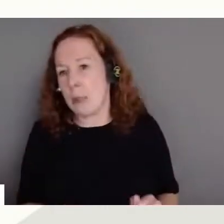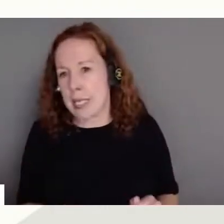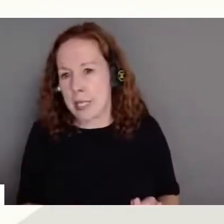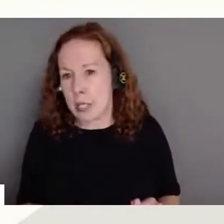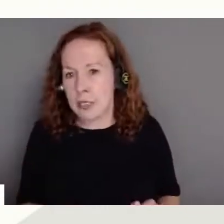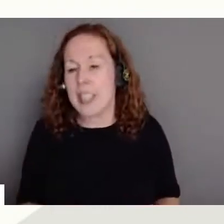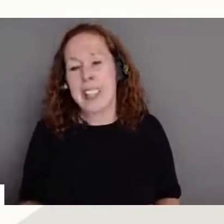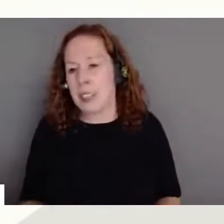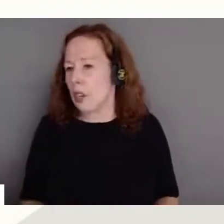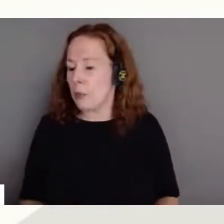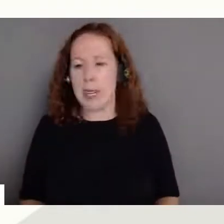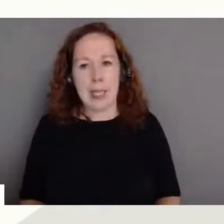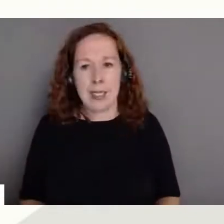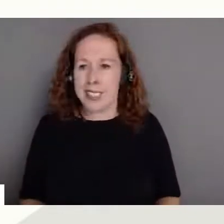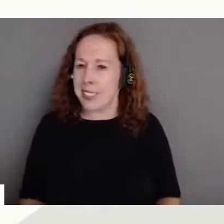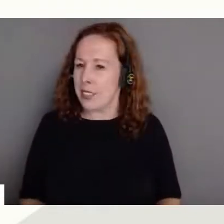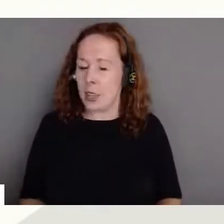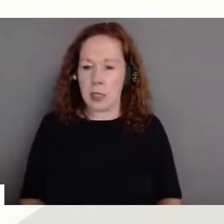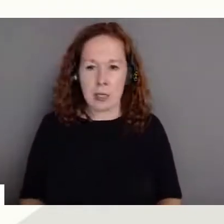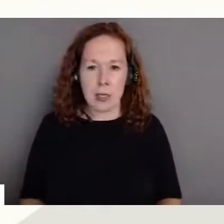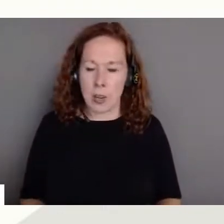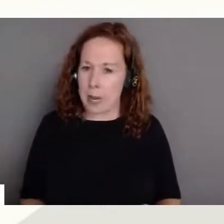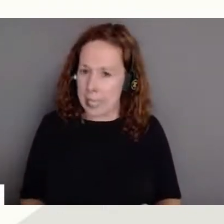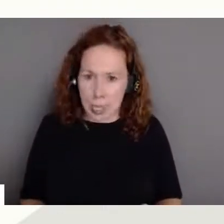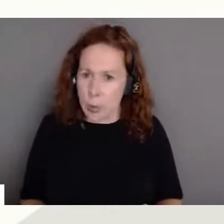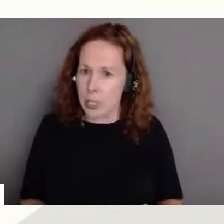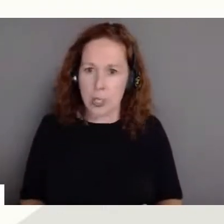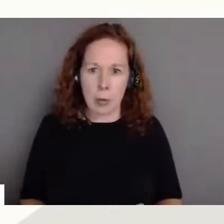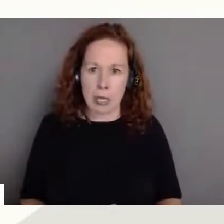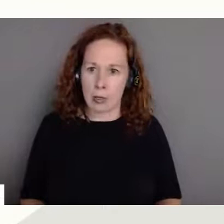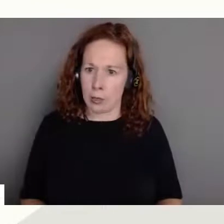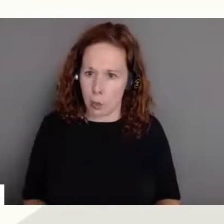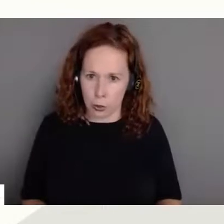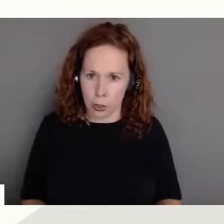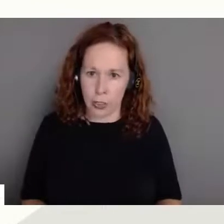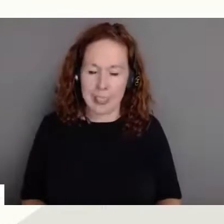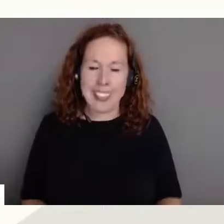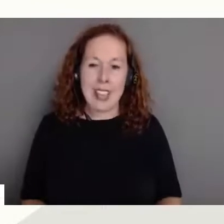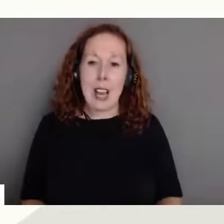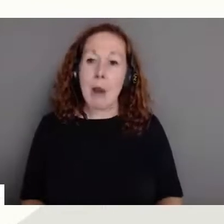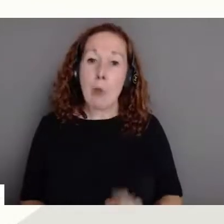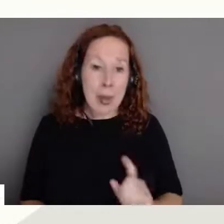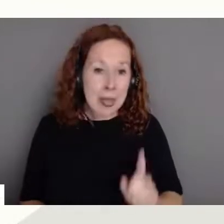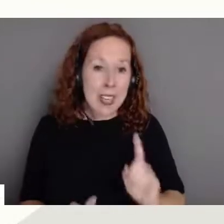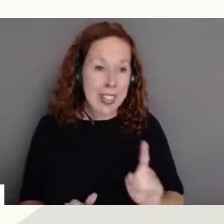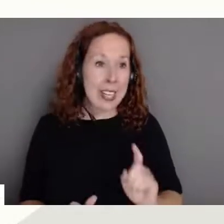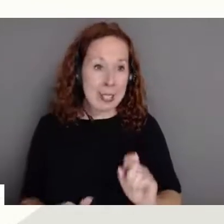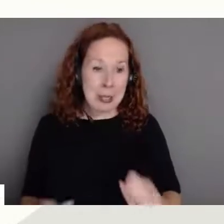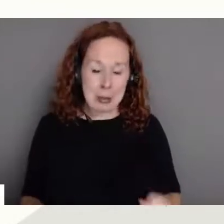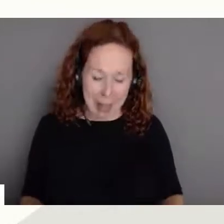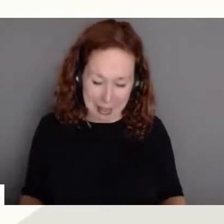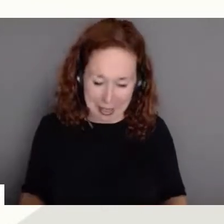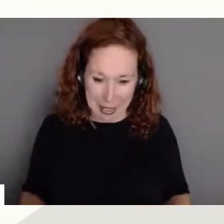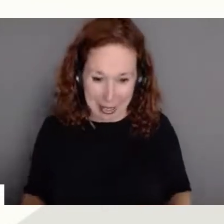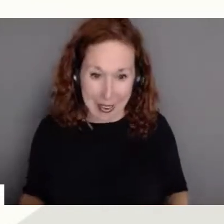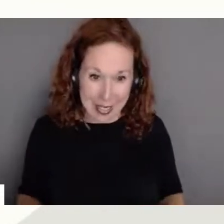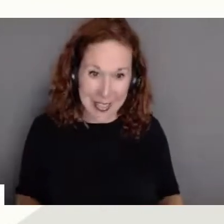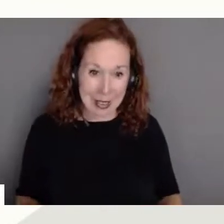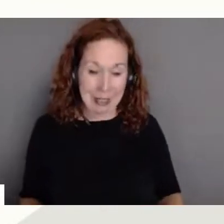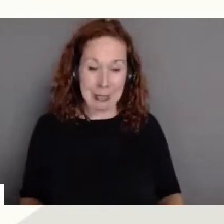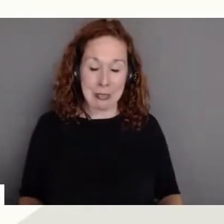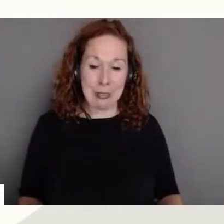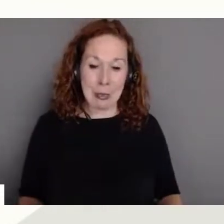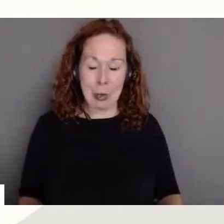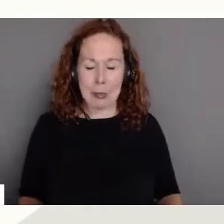that on myself. Again, cool. not my language, not my culture. Right. One thing that I do have a